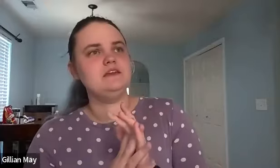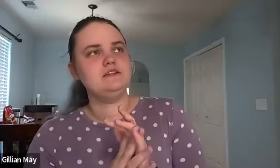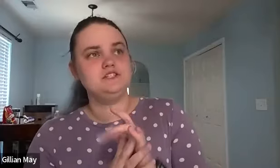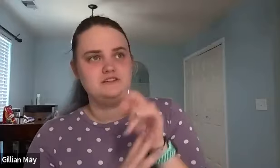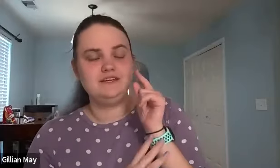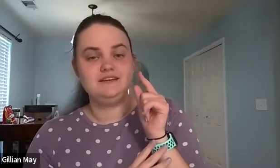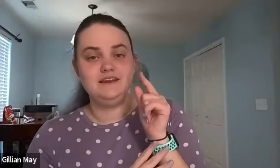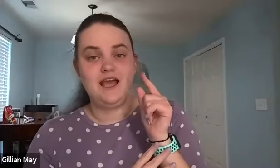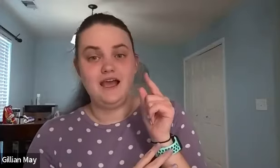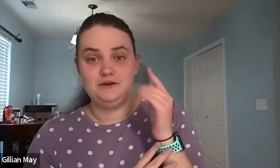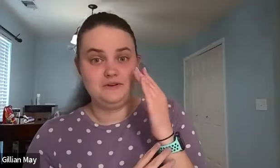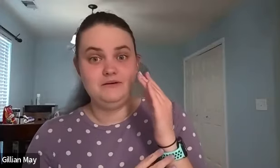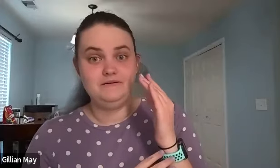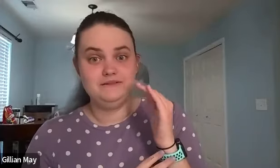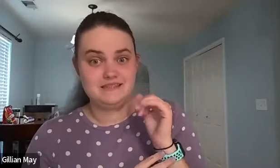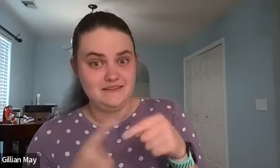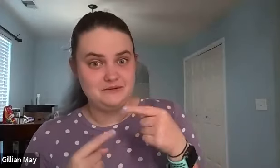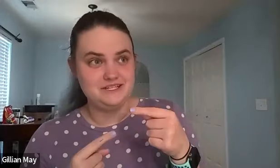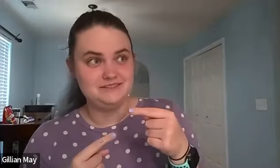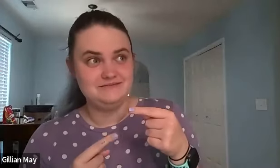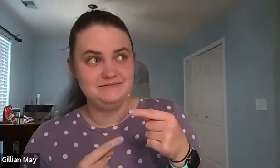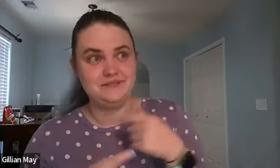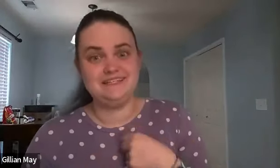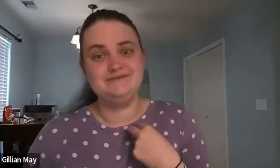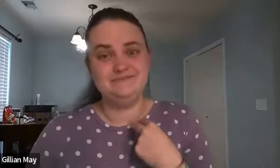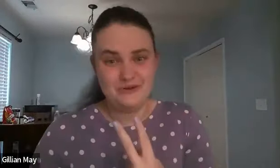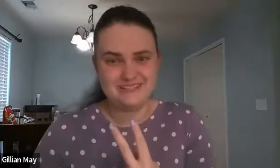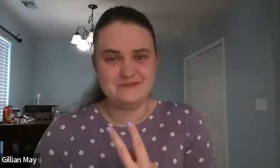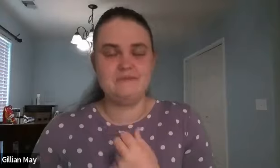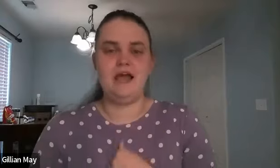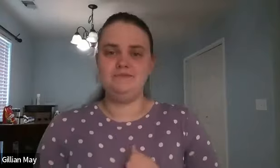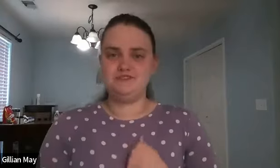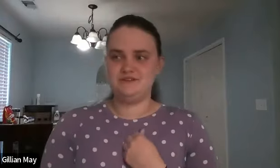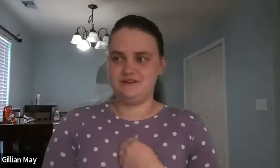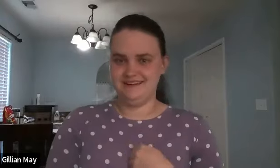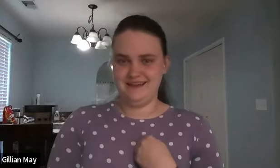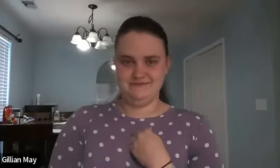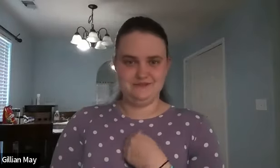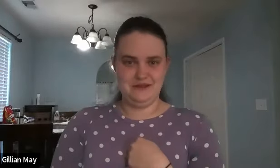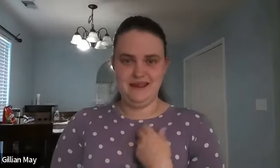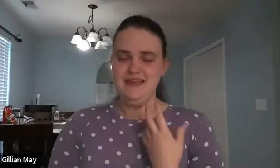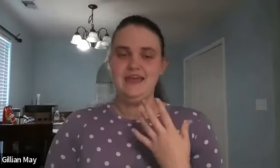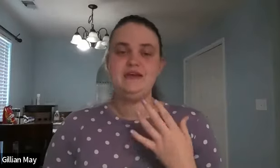like, Jillian, I don't know sign language. Please voice for me. I'm like, I'm so sorry. I am so sorry. It